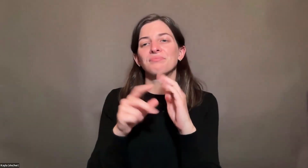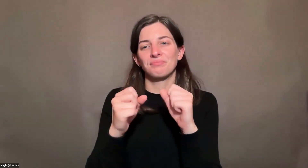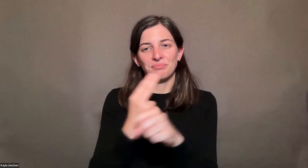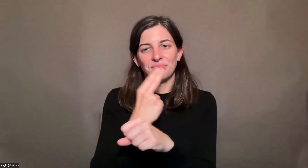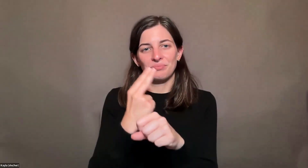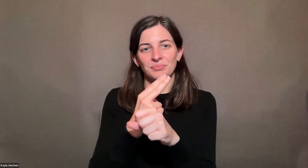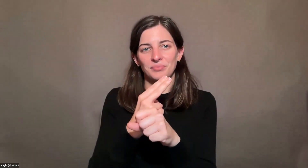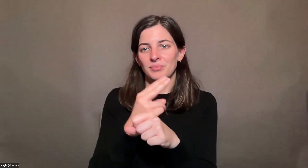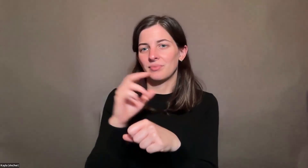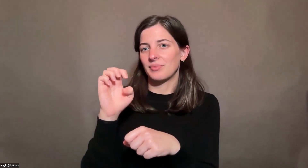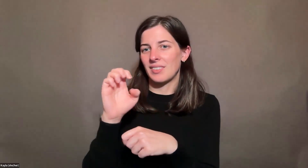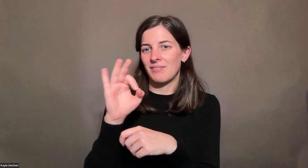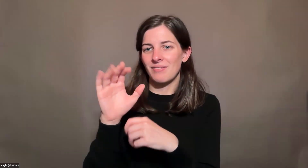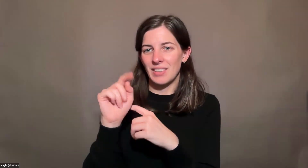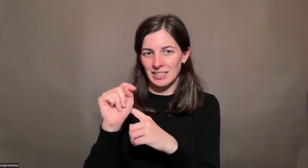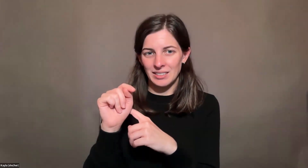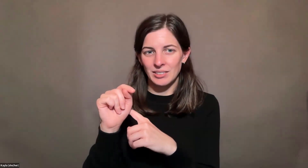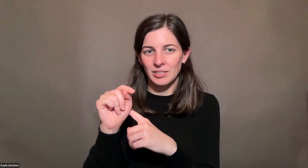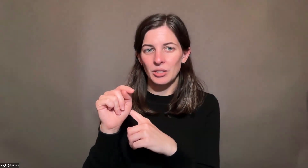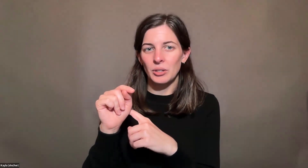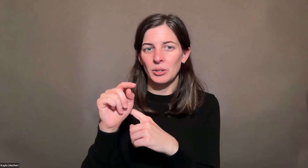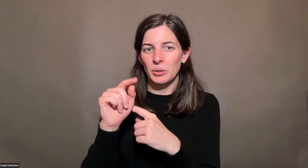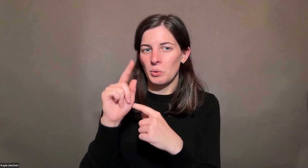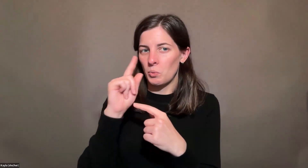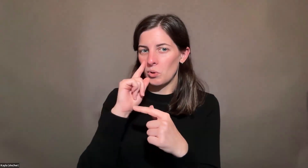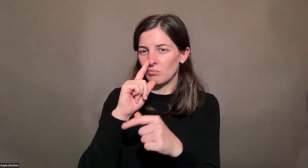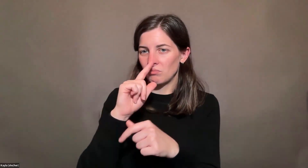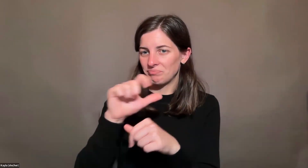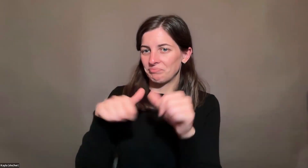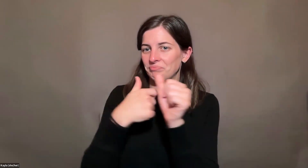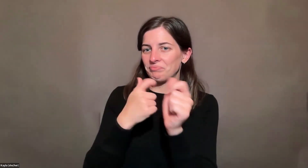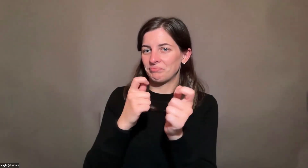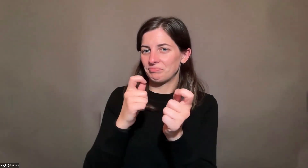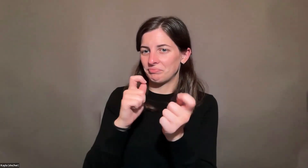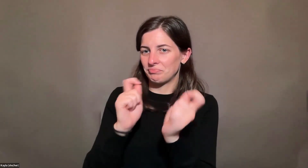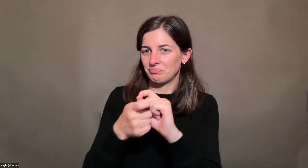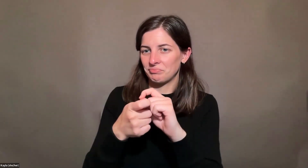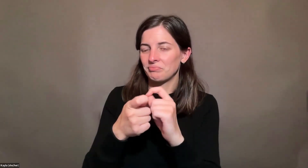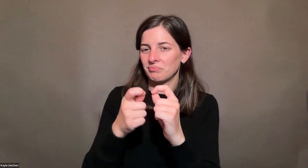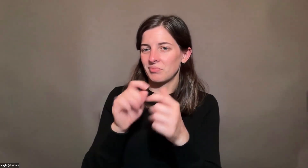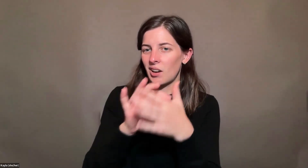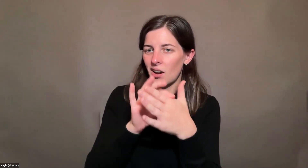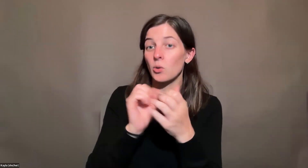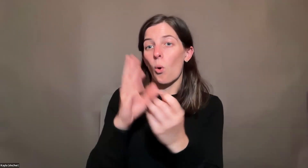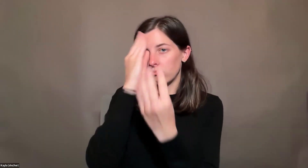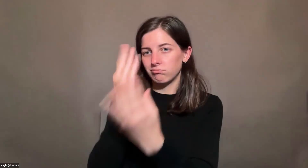tool to update the content, or to inform the user like, hey, these things are updated. Then you